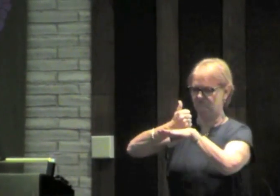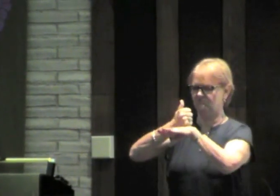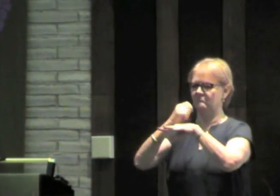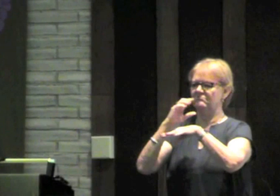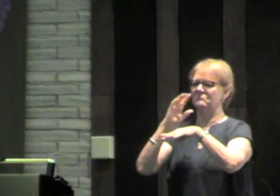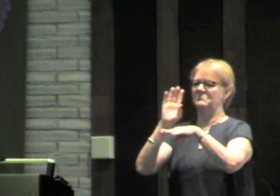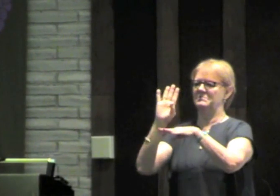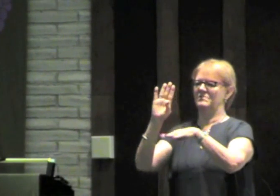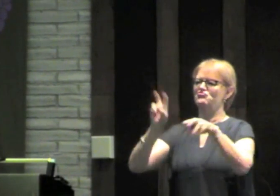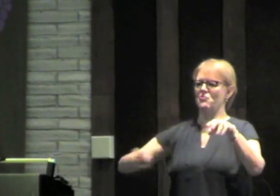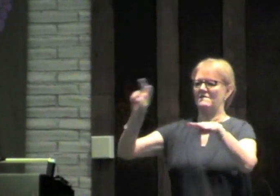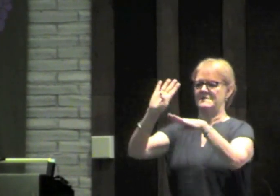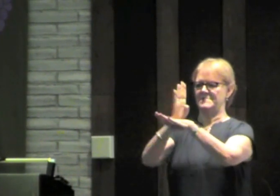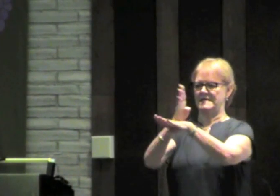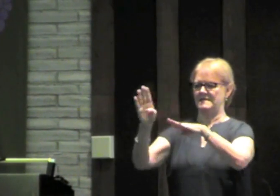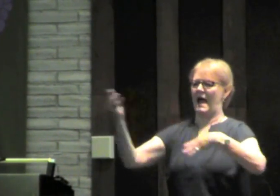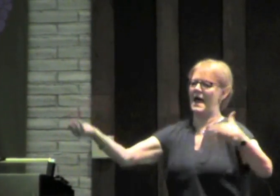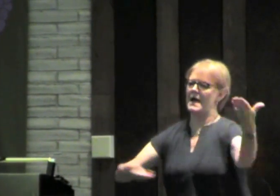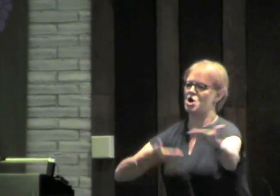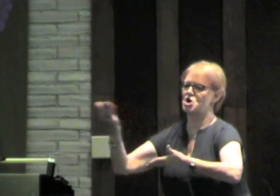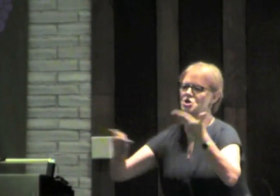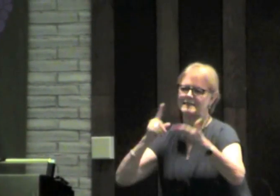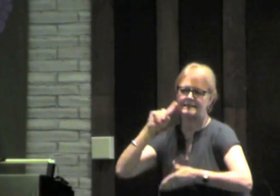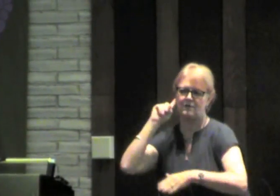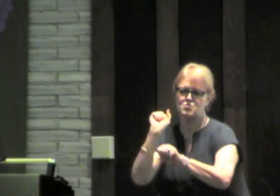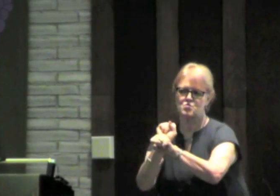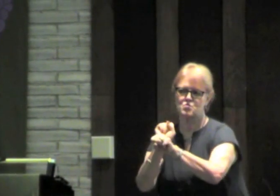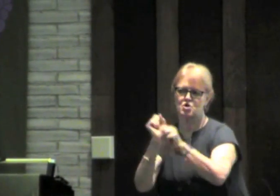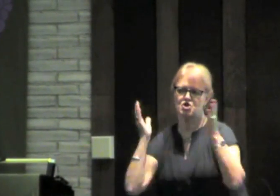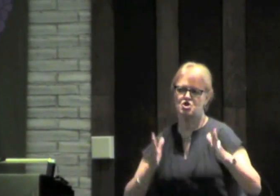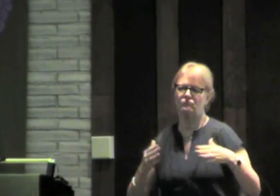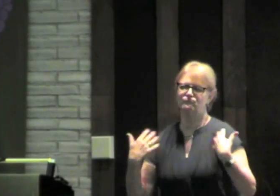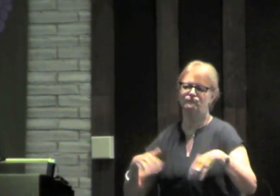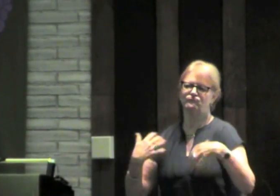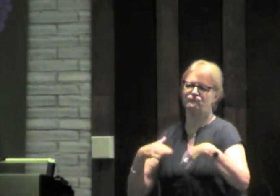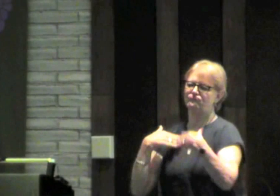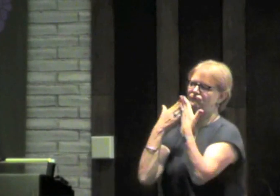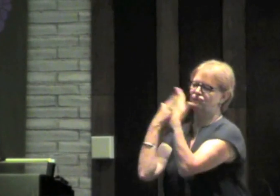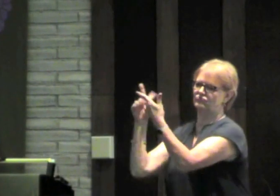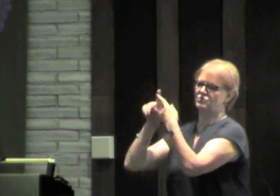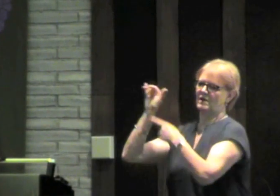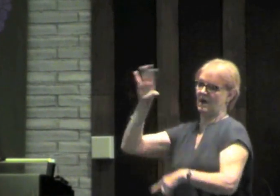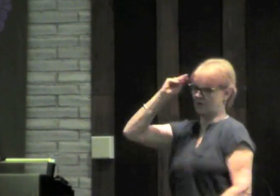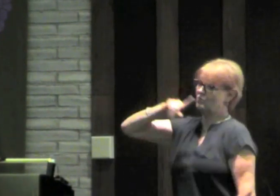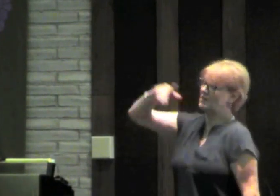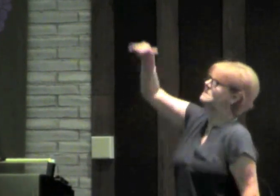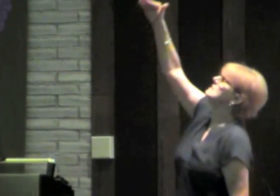a coda from Holland, and she had deaf parents. And so she would employ deaf workers over in